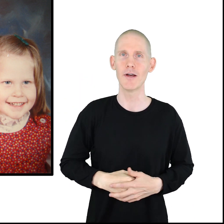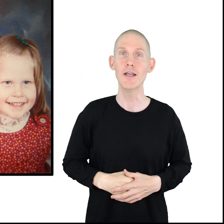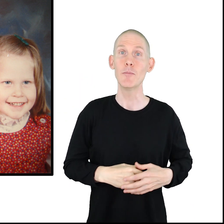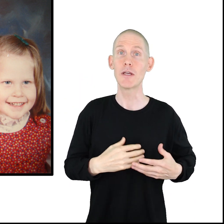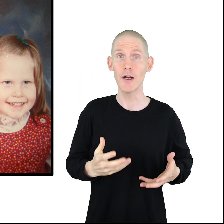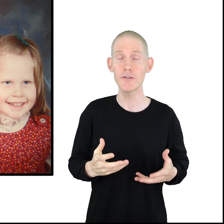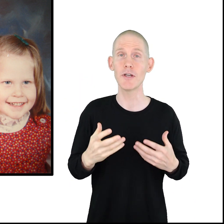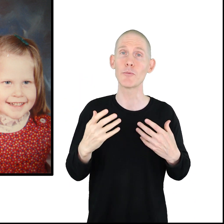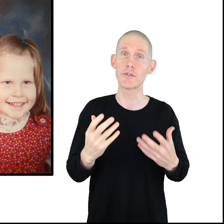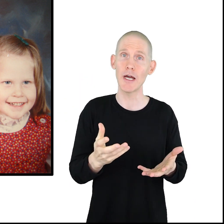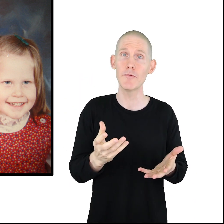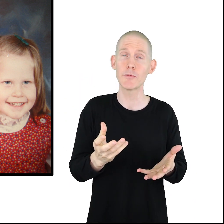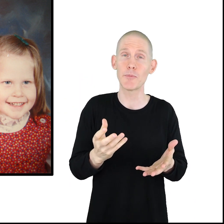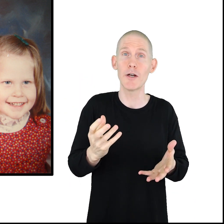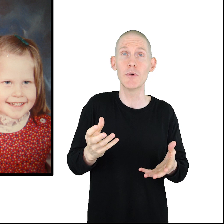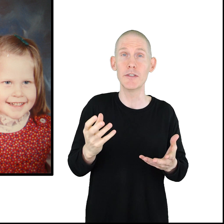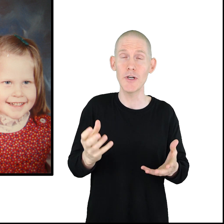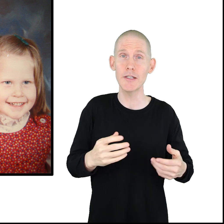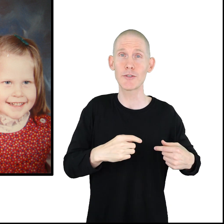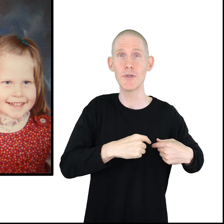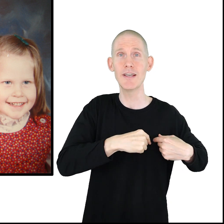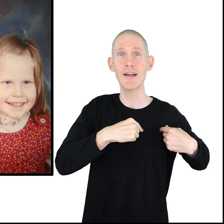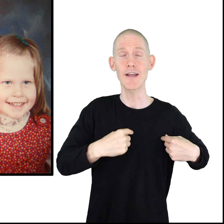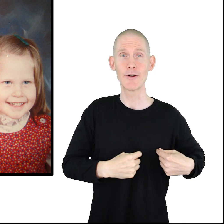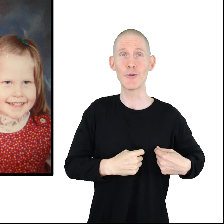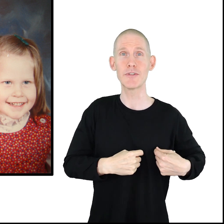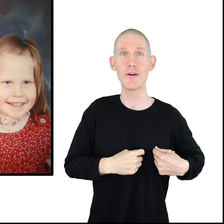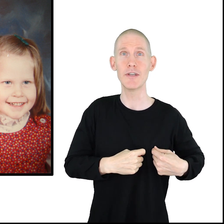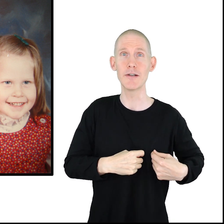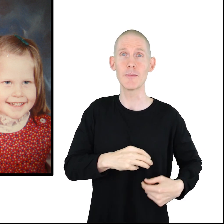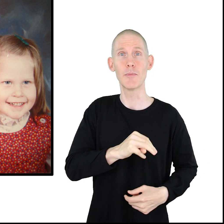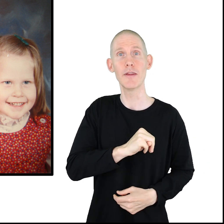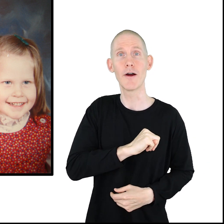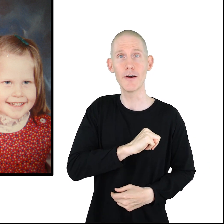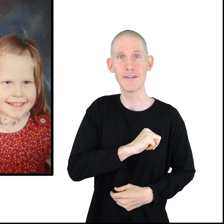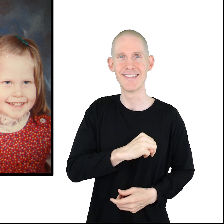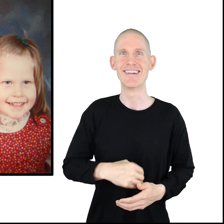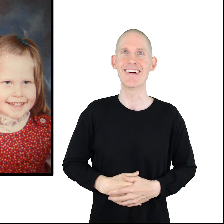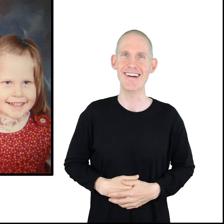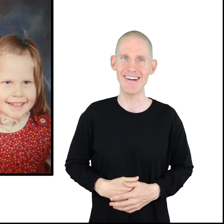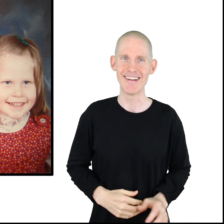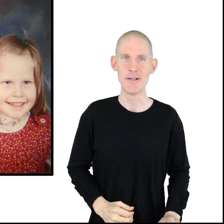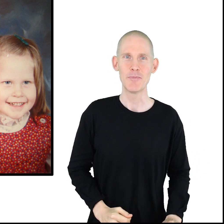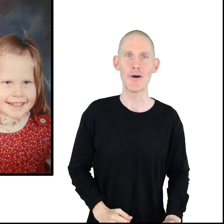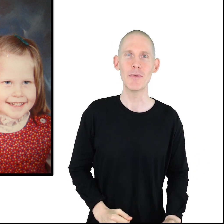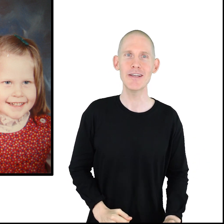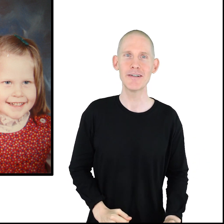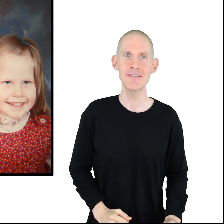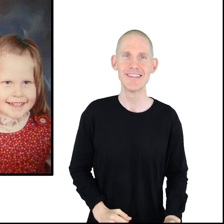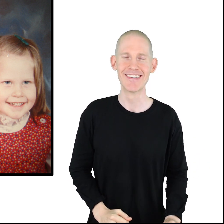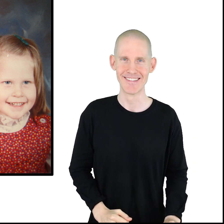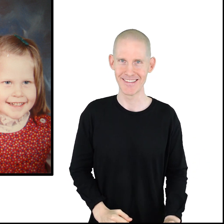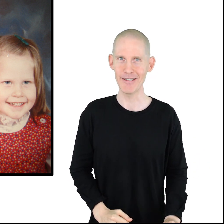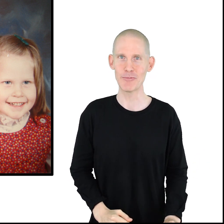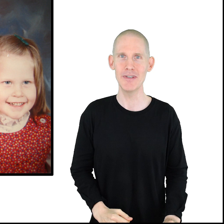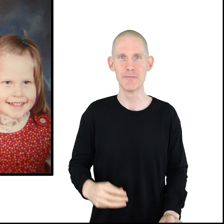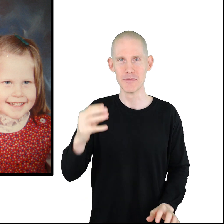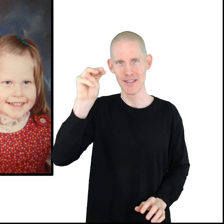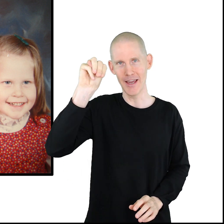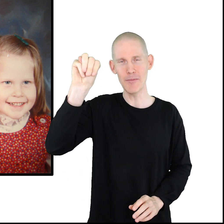right. Because he almost died from spinal meningitis, so he got close down here by the heart. Uh-huh. Now, Michael, that's me, M